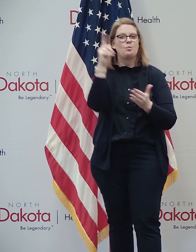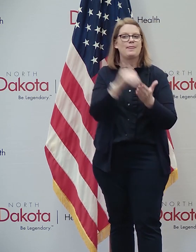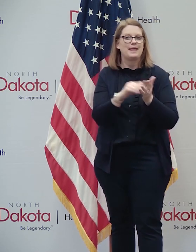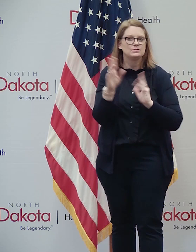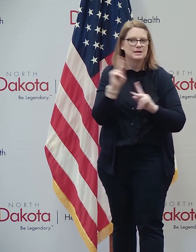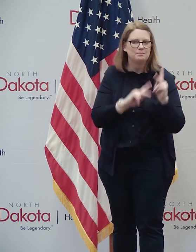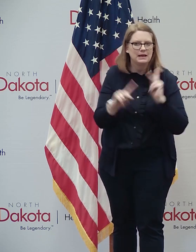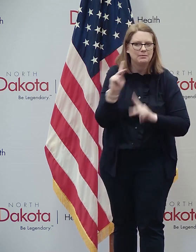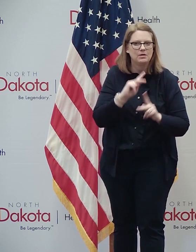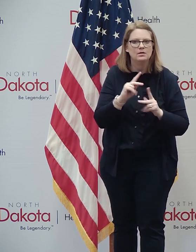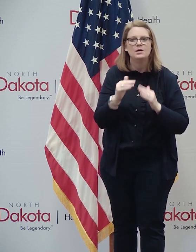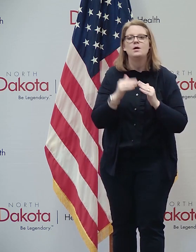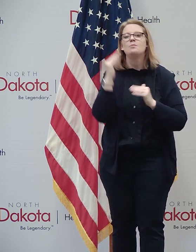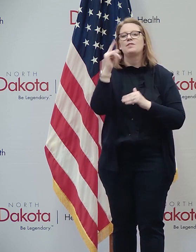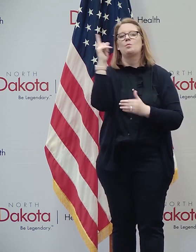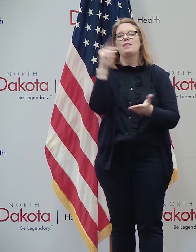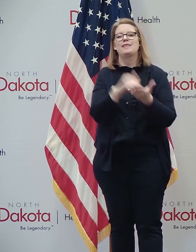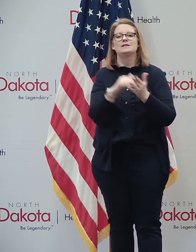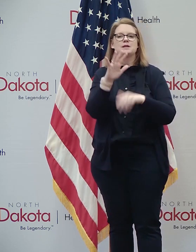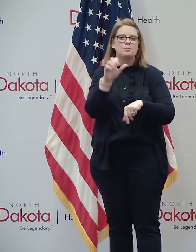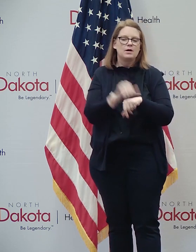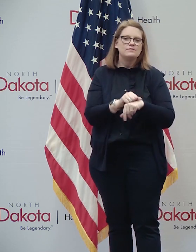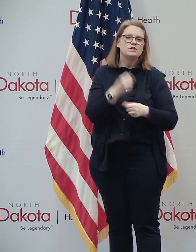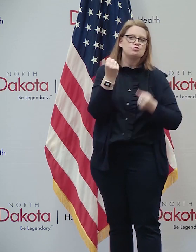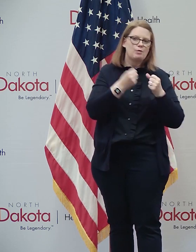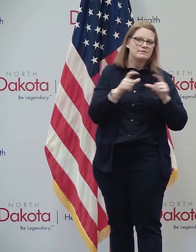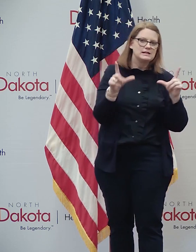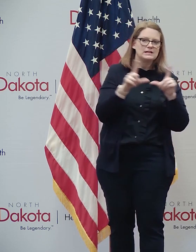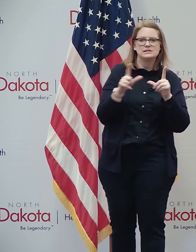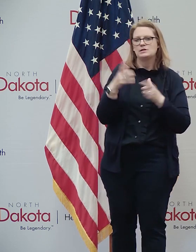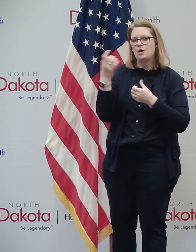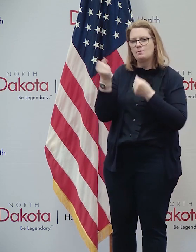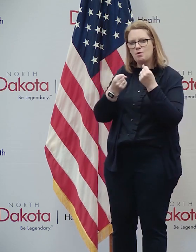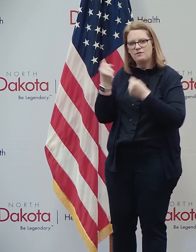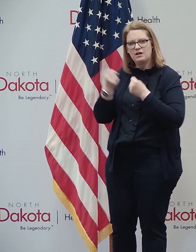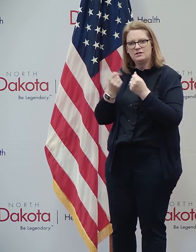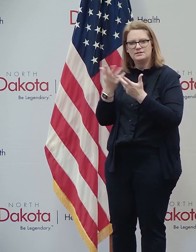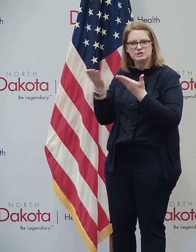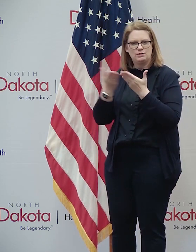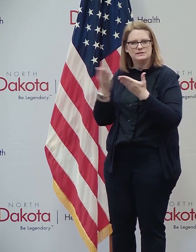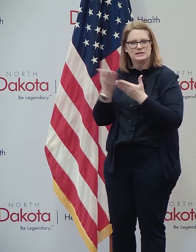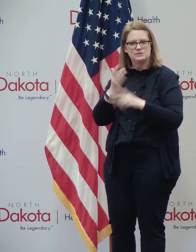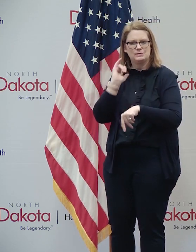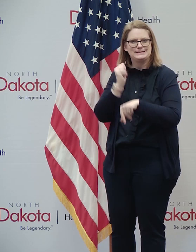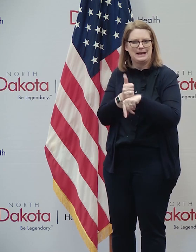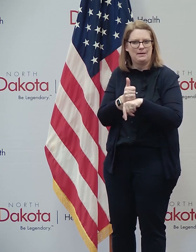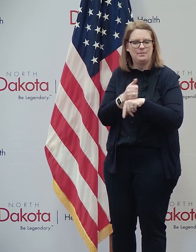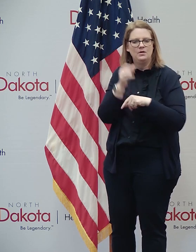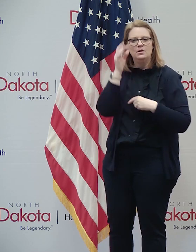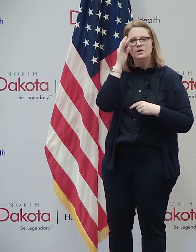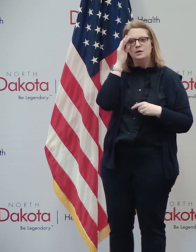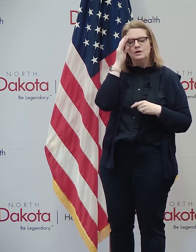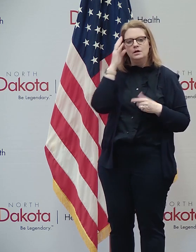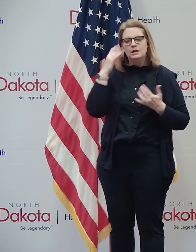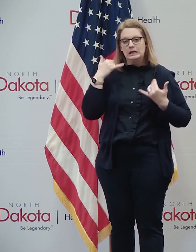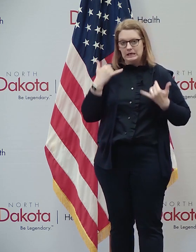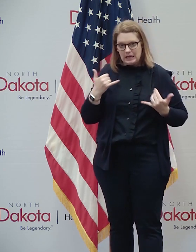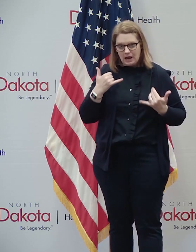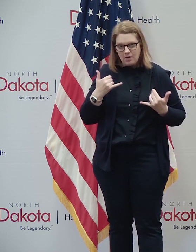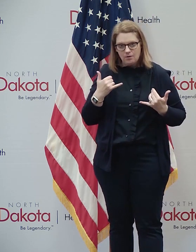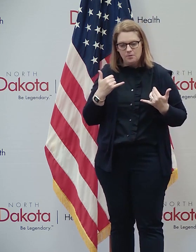than 1,000 appointments for driver's license and motor vehicle services were made this morning. But again, as part of